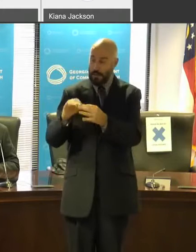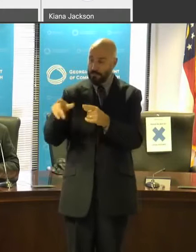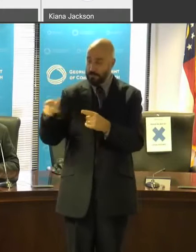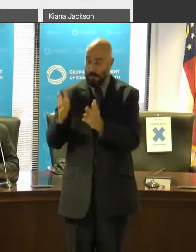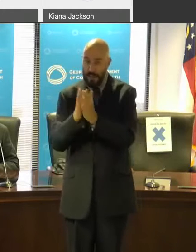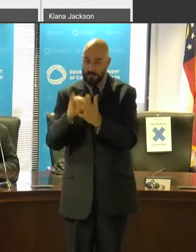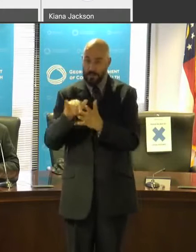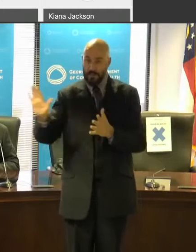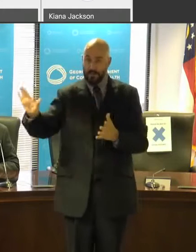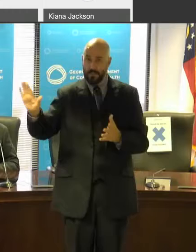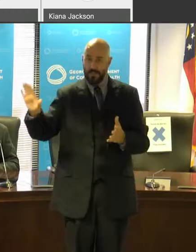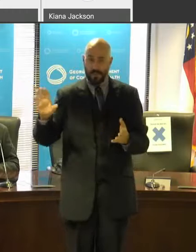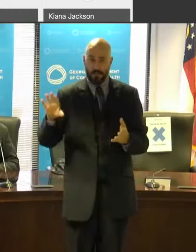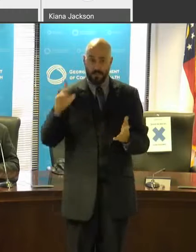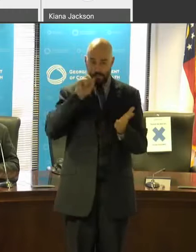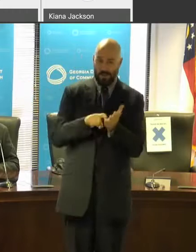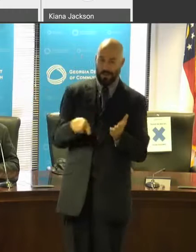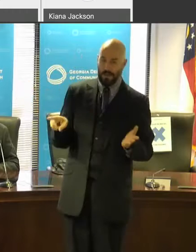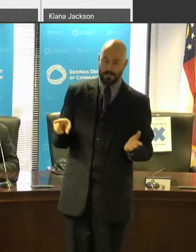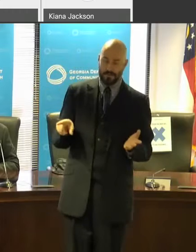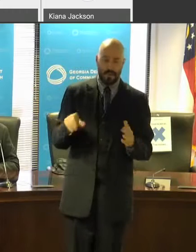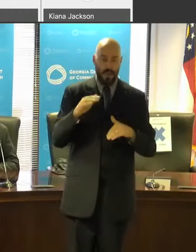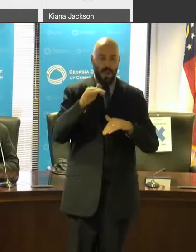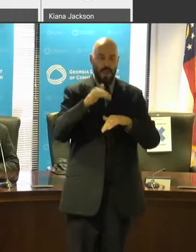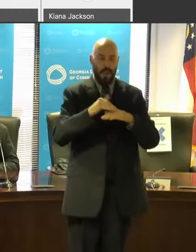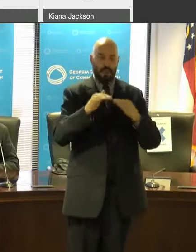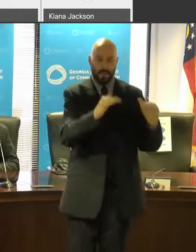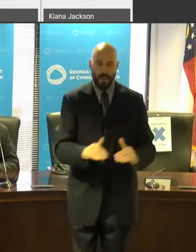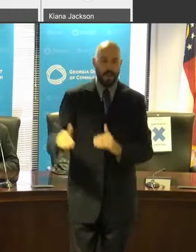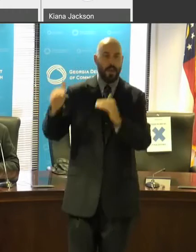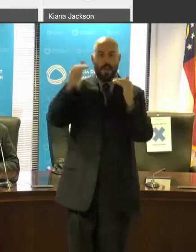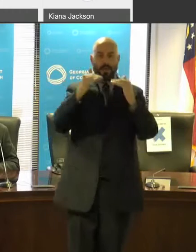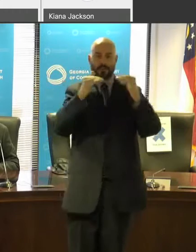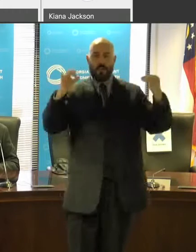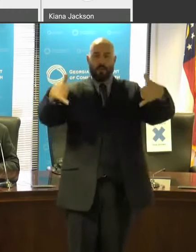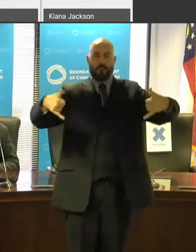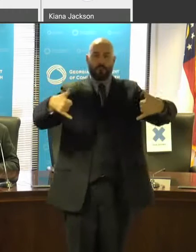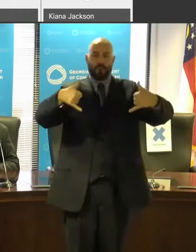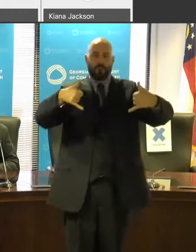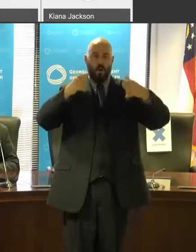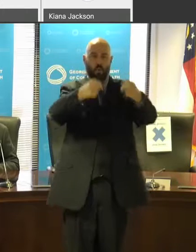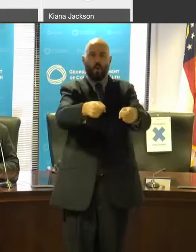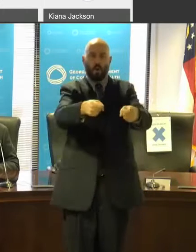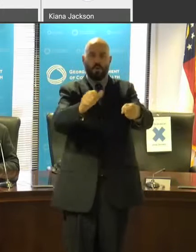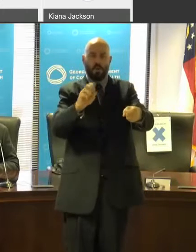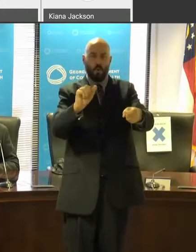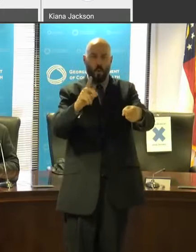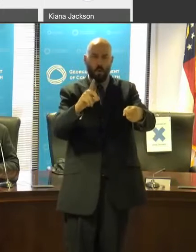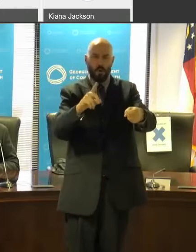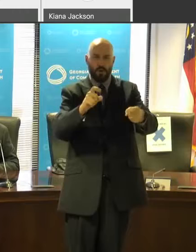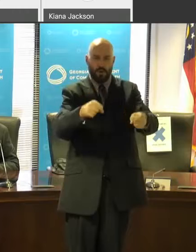accreditation be recognized at the highest award level with the AHCA Gold